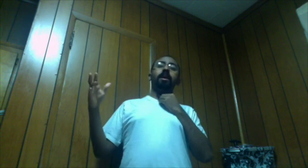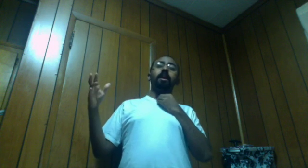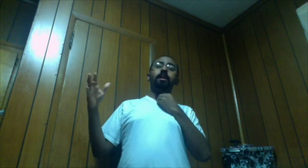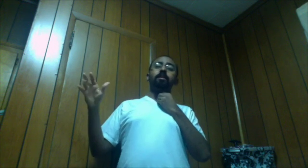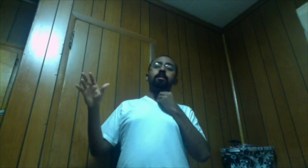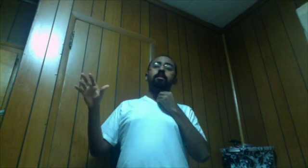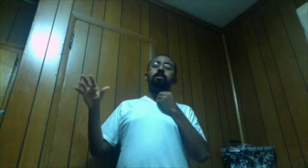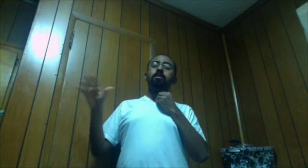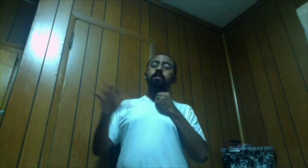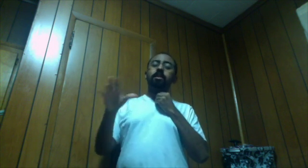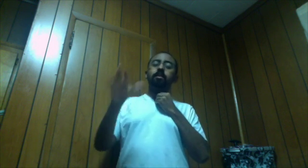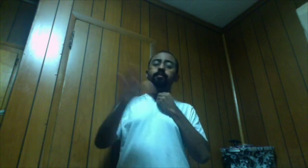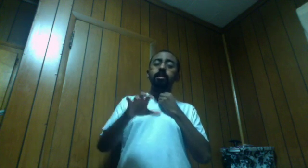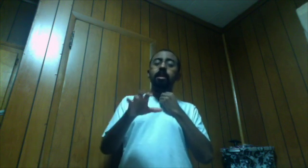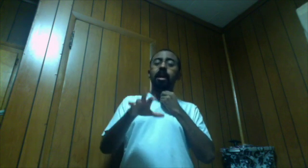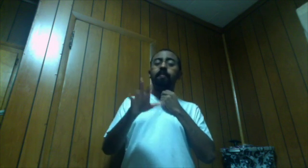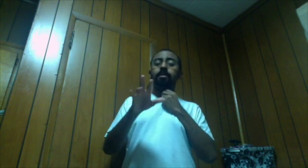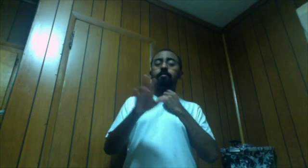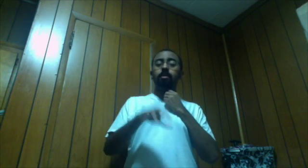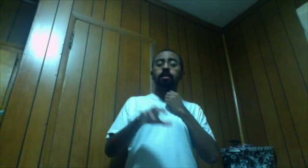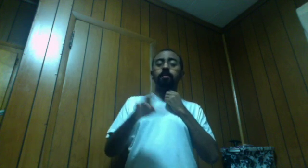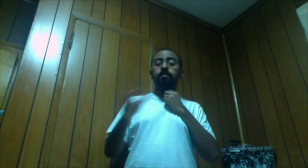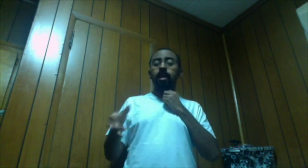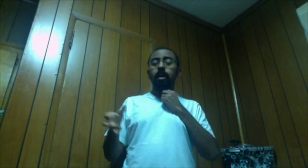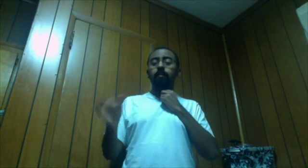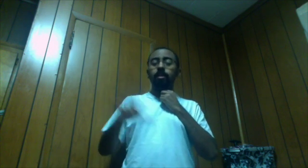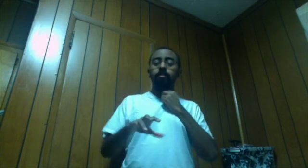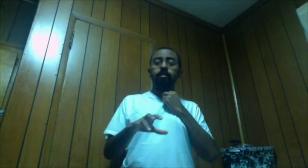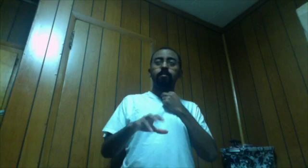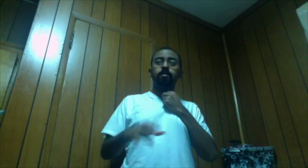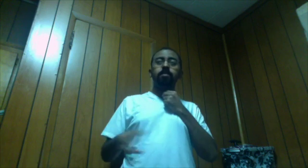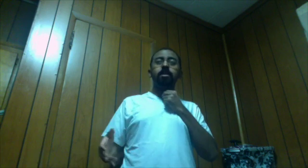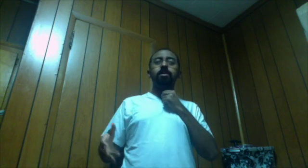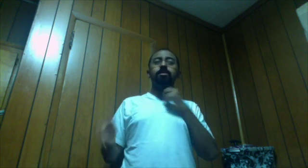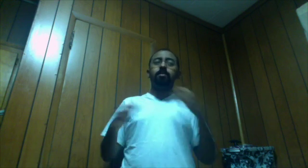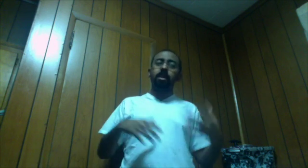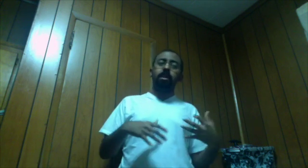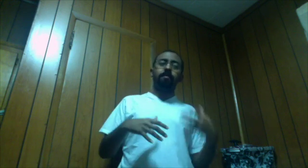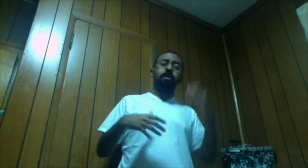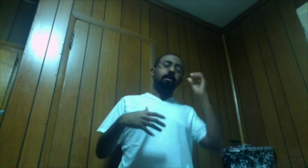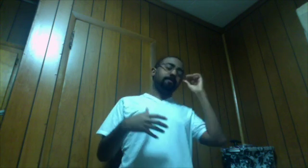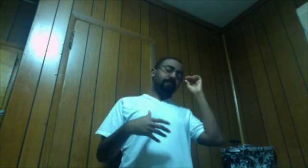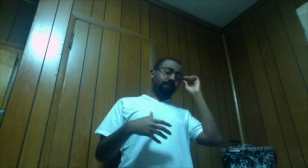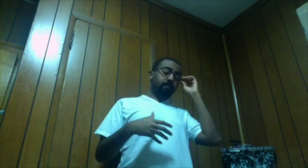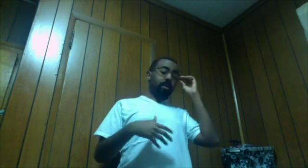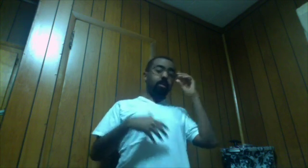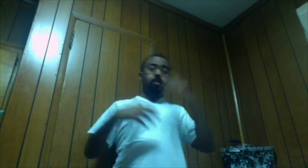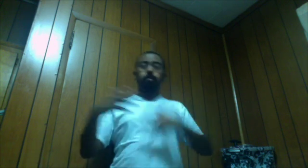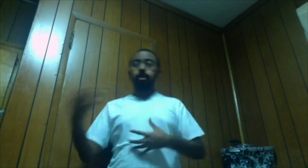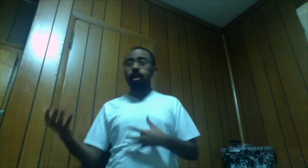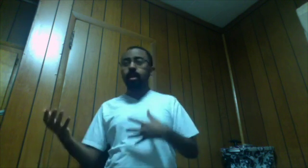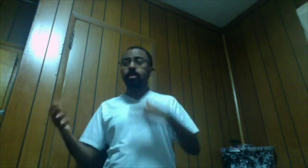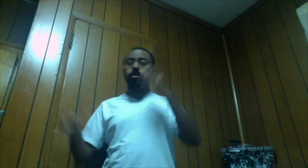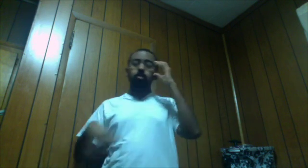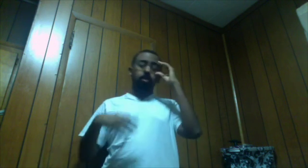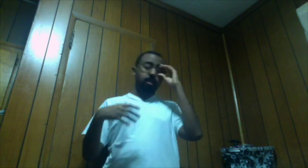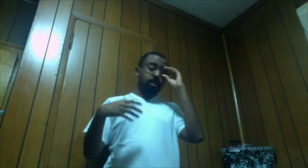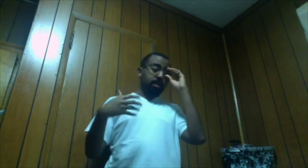and the only thing they really have at the moment of entering the room is their name. They go through a test. Normally, the